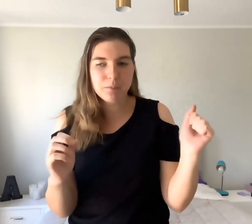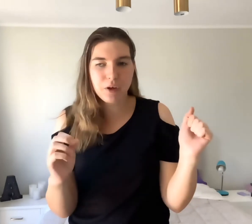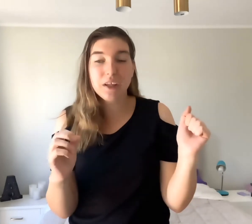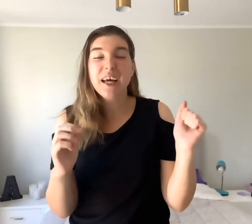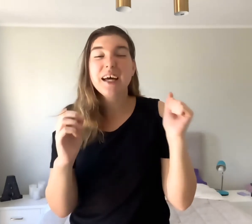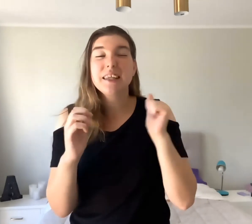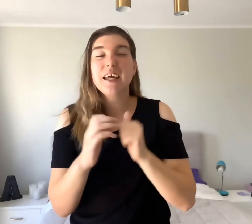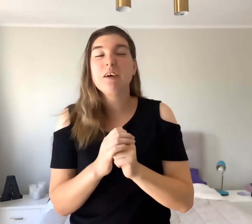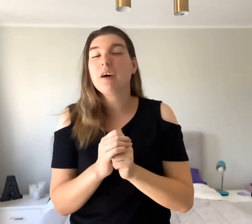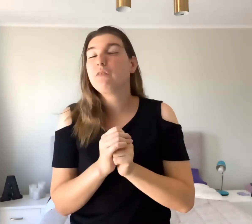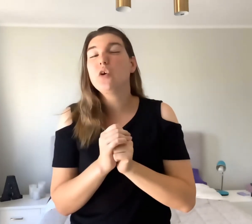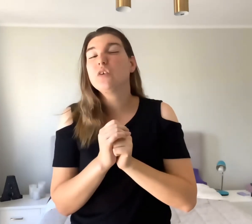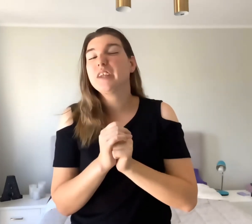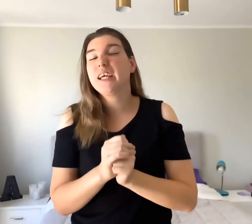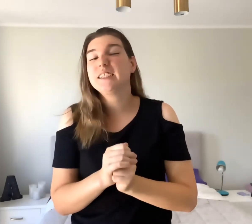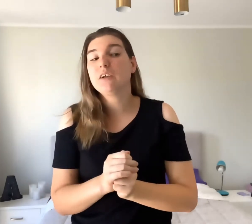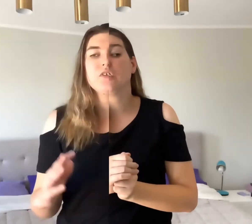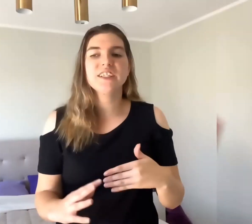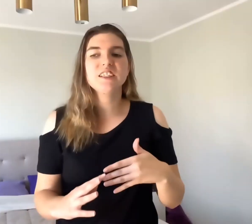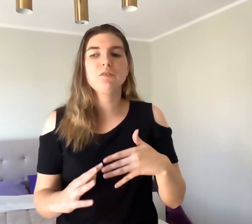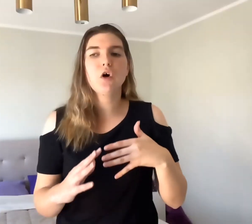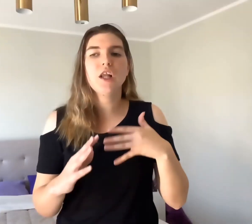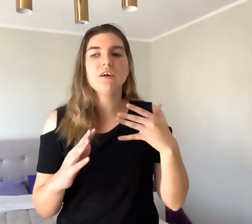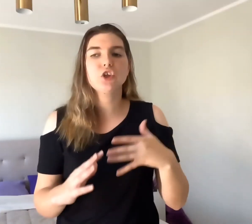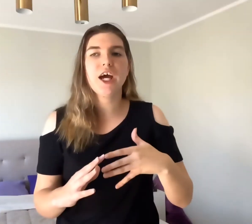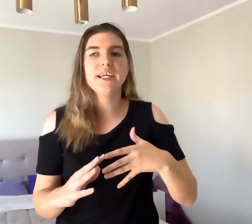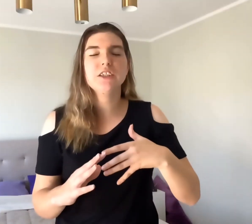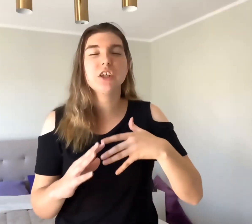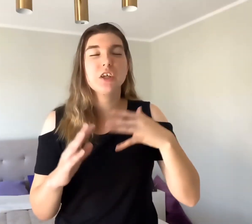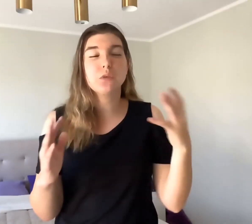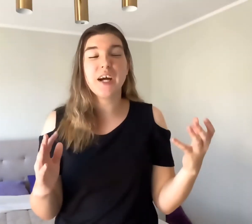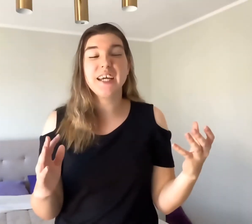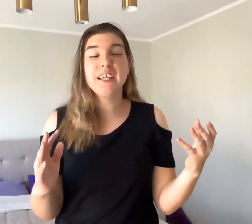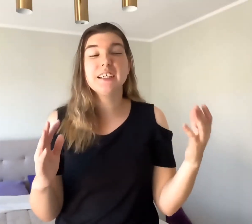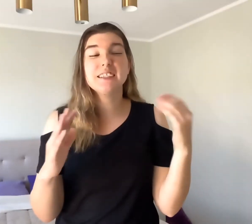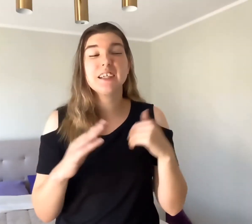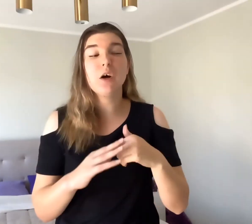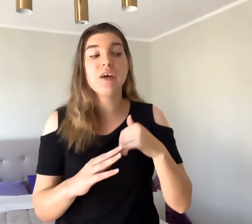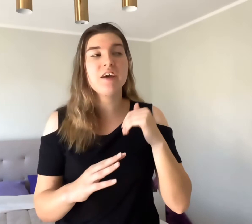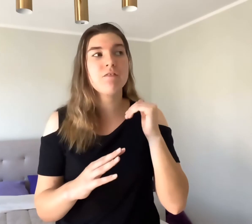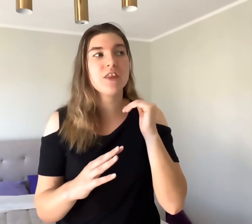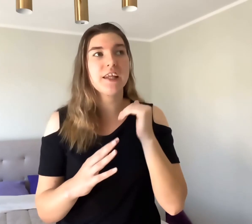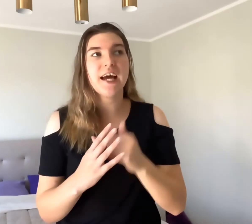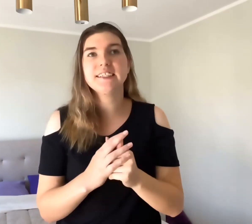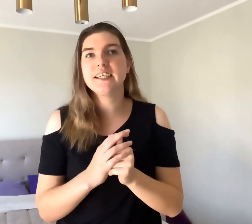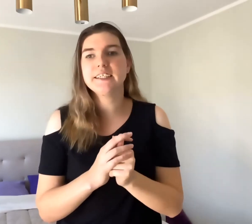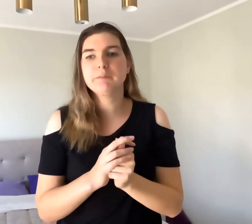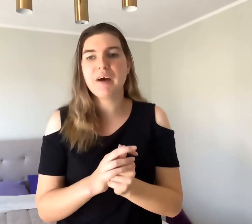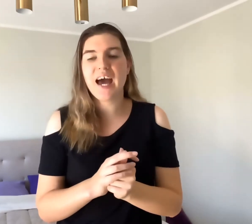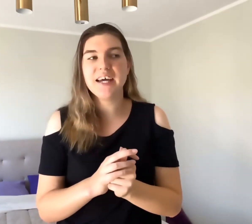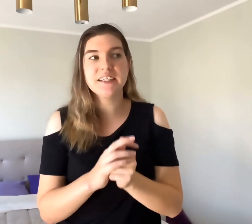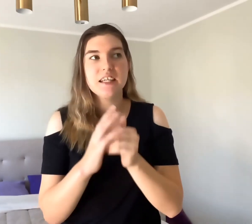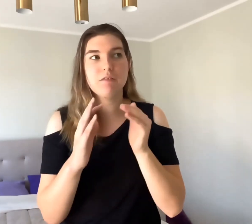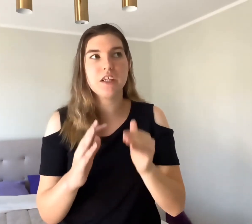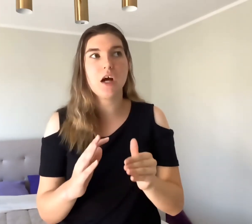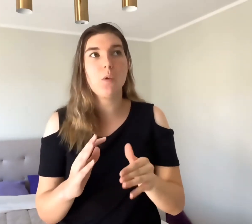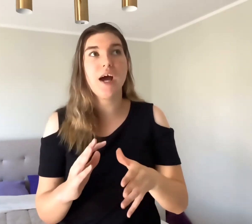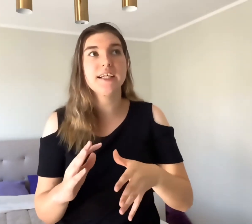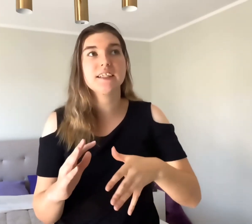terrible, then there are a few different things I'll do. First of all, I'll change the grain. So if the lighting is bad in the video and it's kind